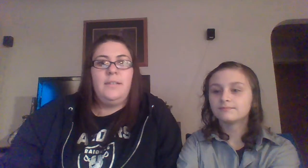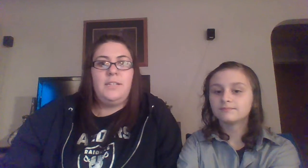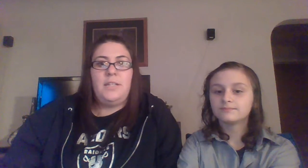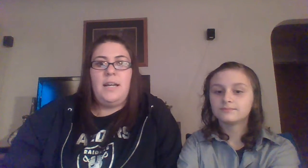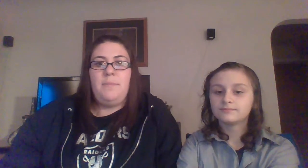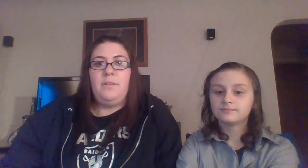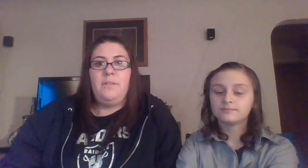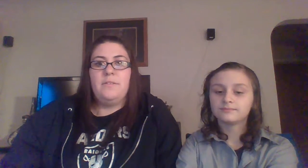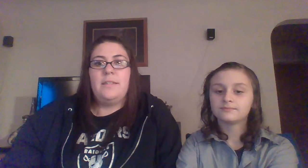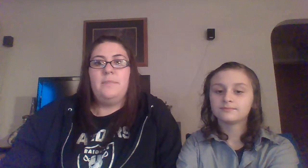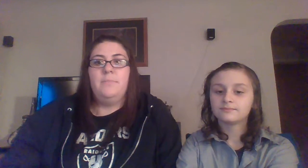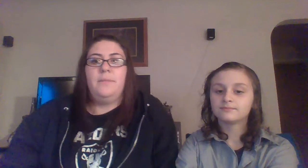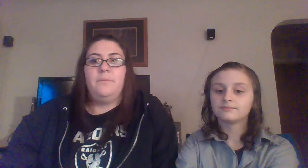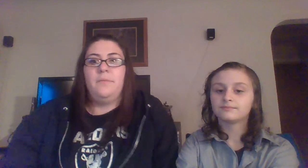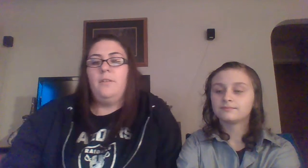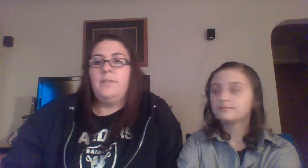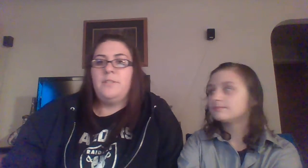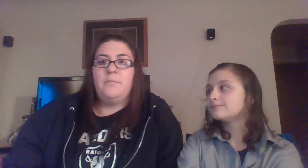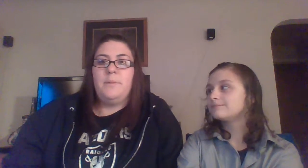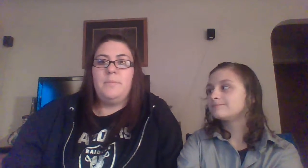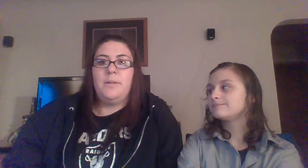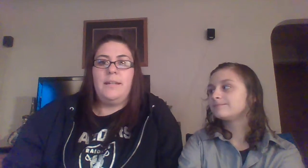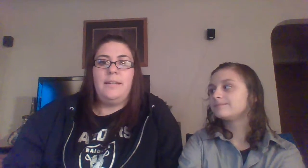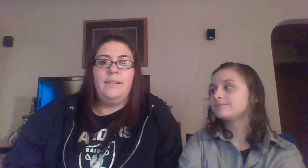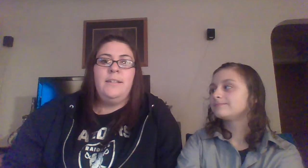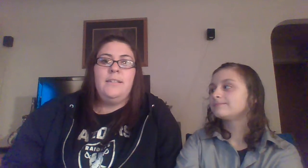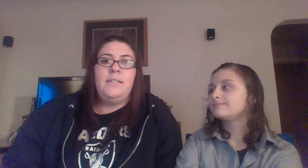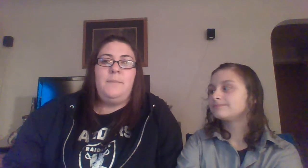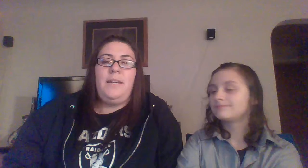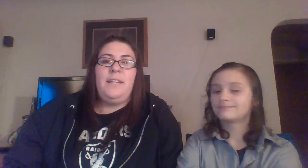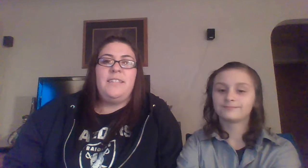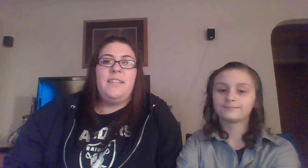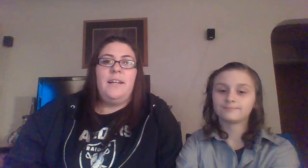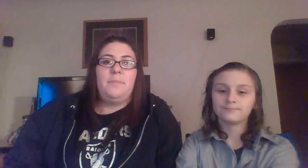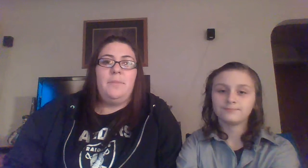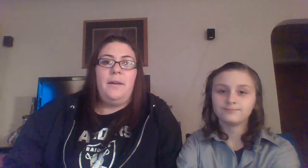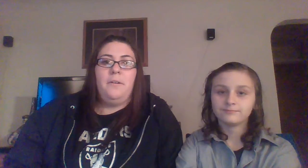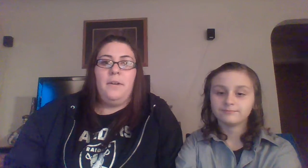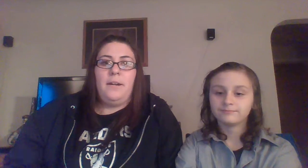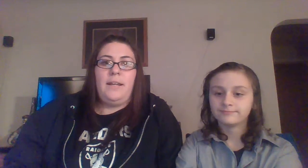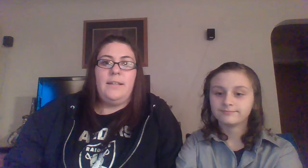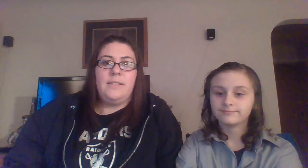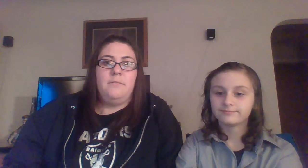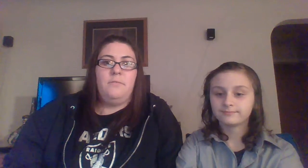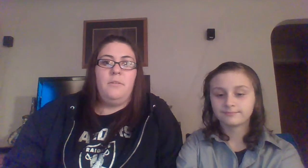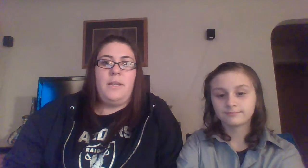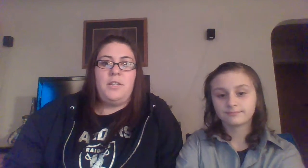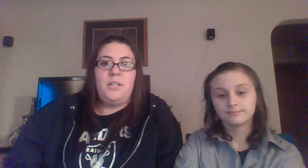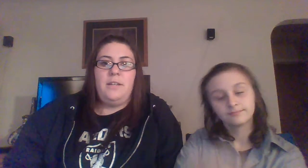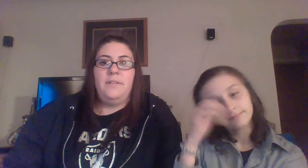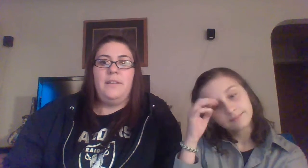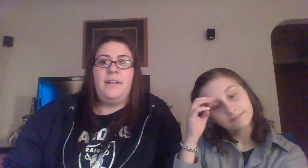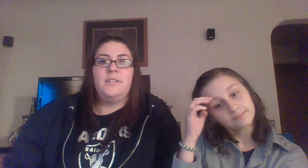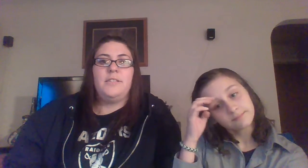each time you use them. But always remember that speed is not the priority, it's the formation of the letters.